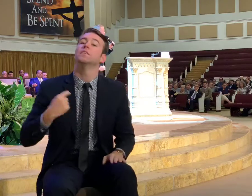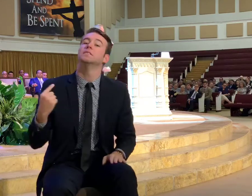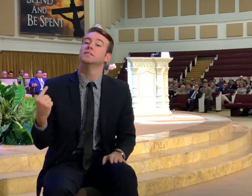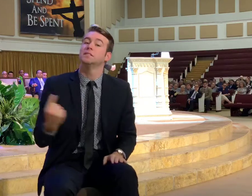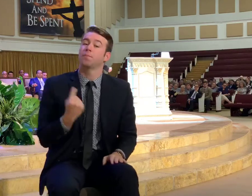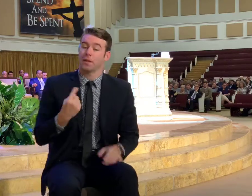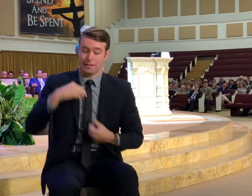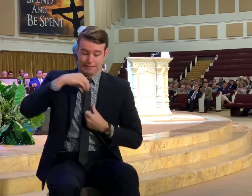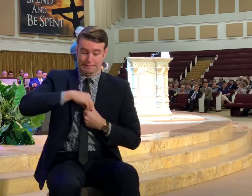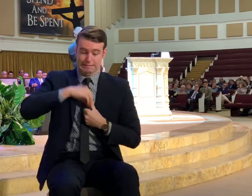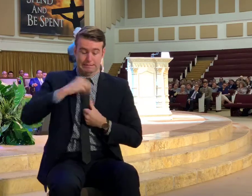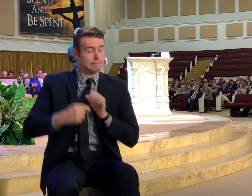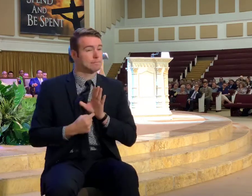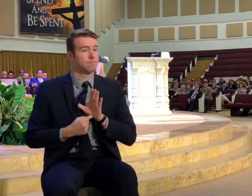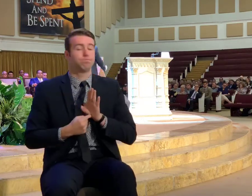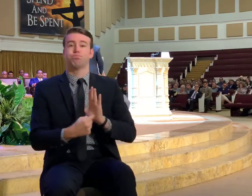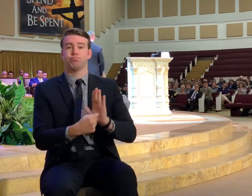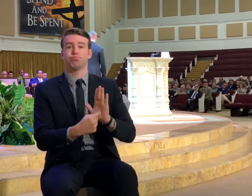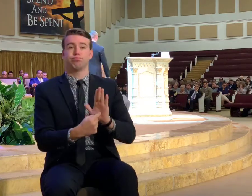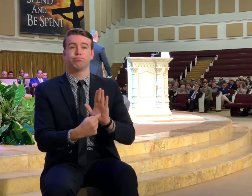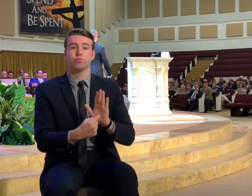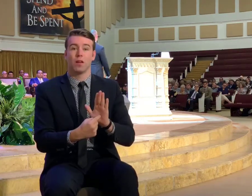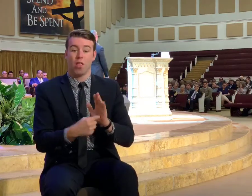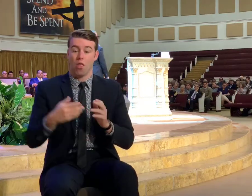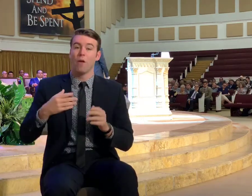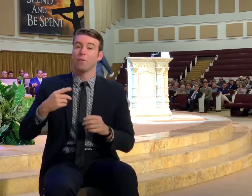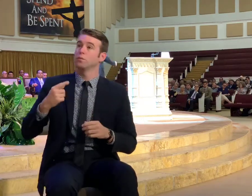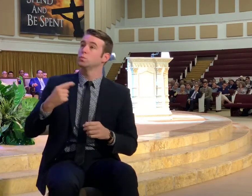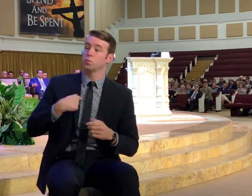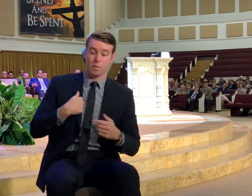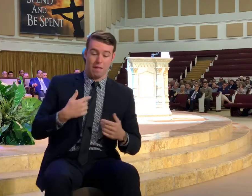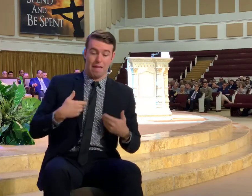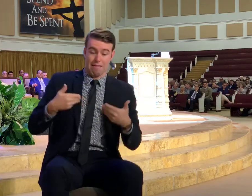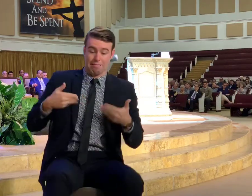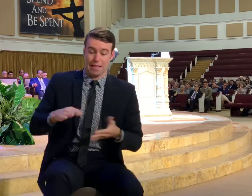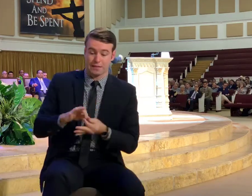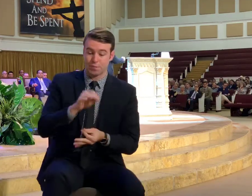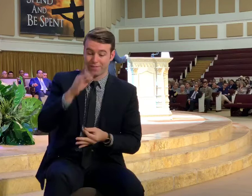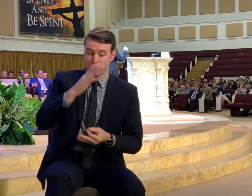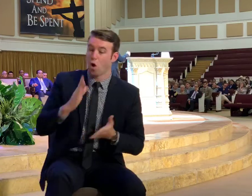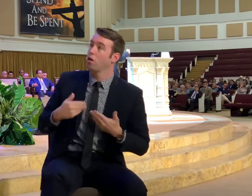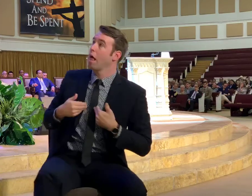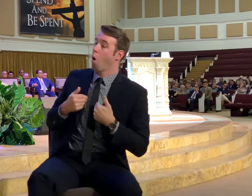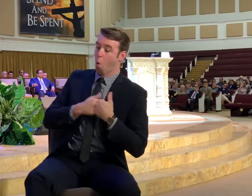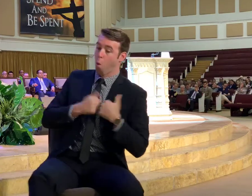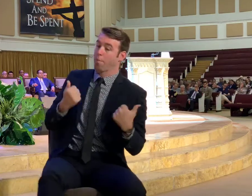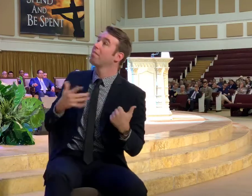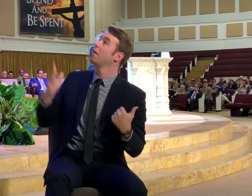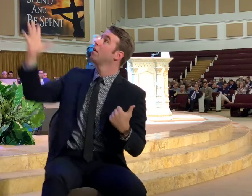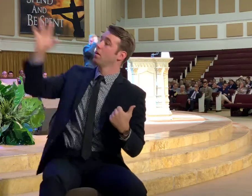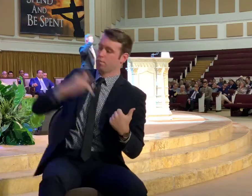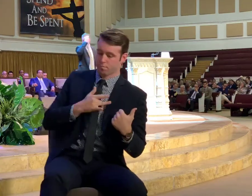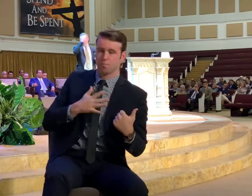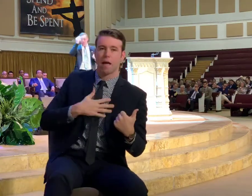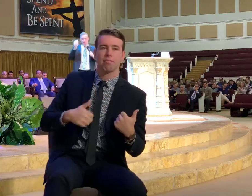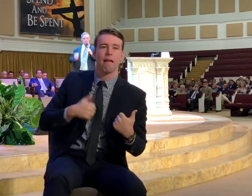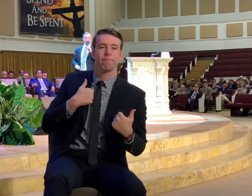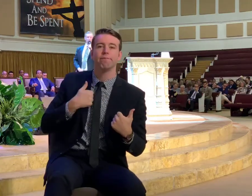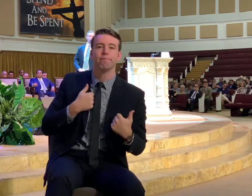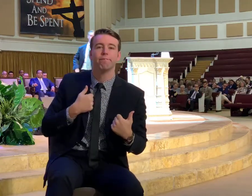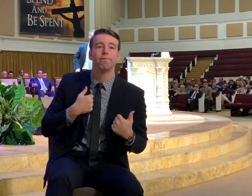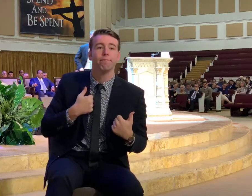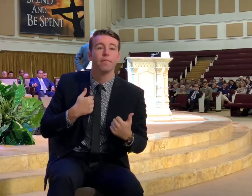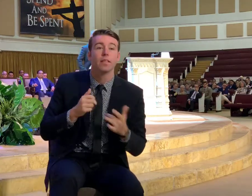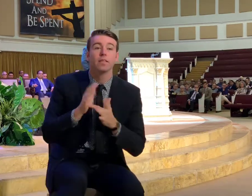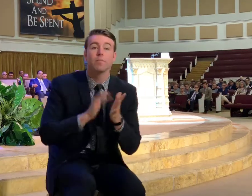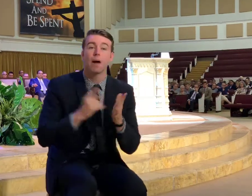that resonates and lays on an individual when they let the Spirit of God rest in their life. The